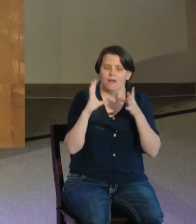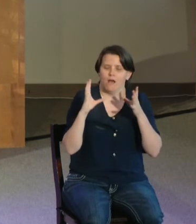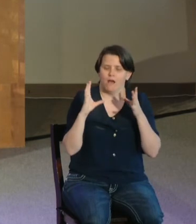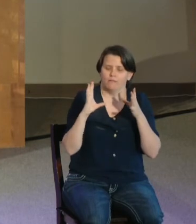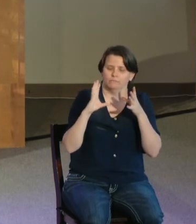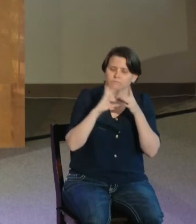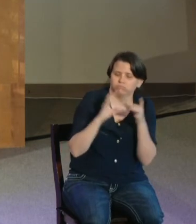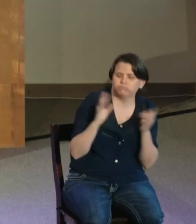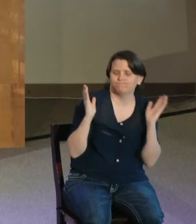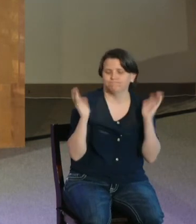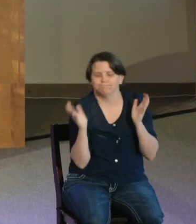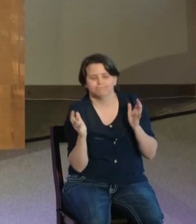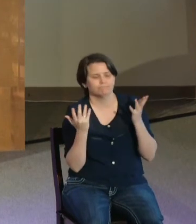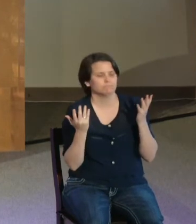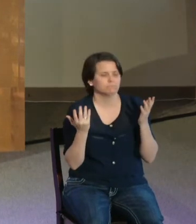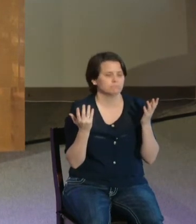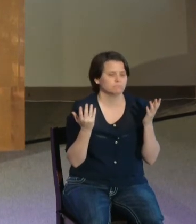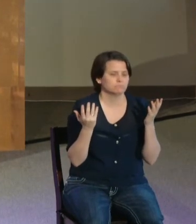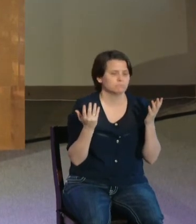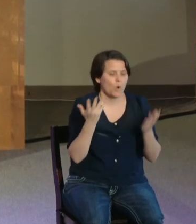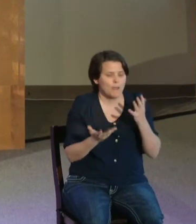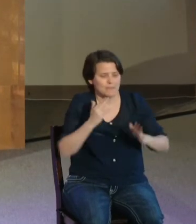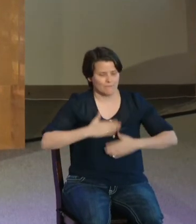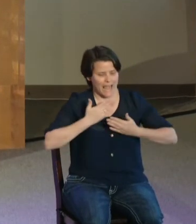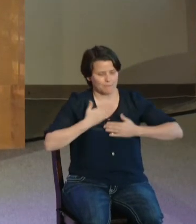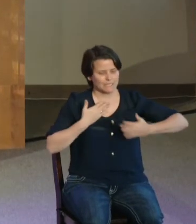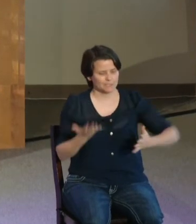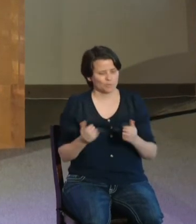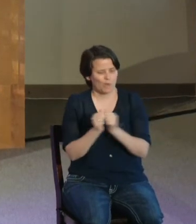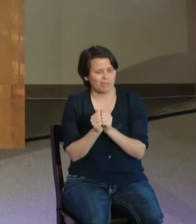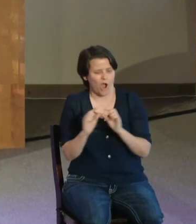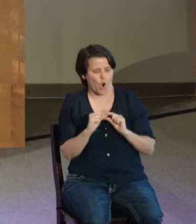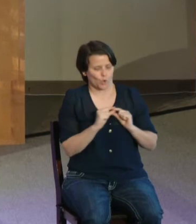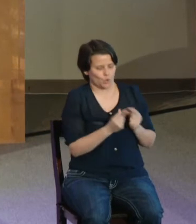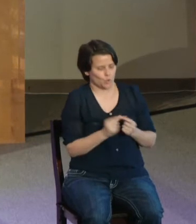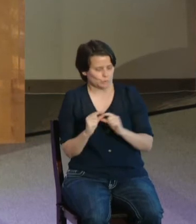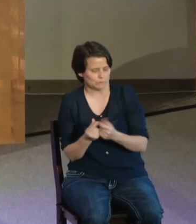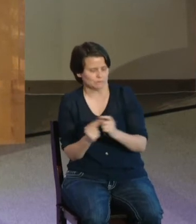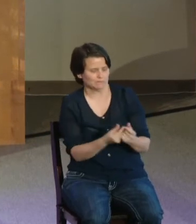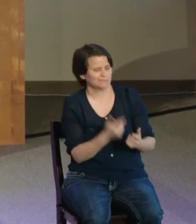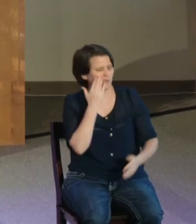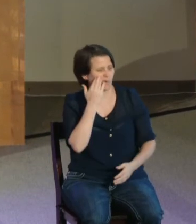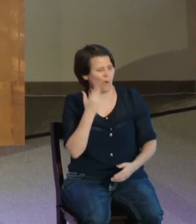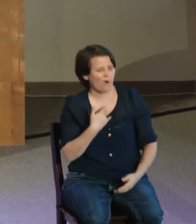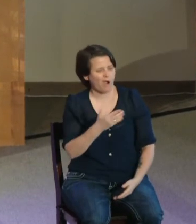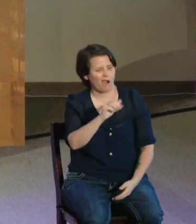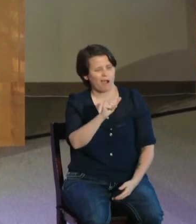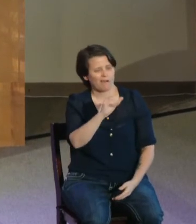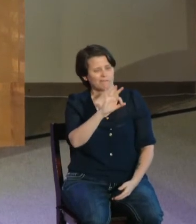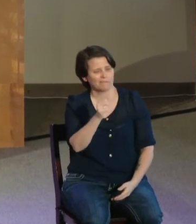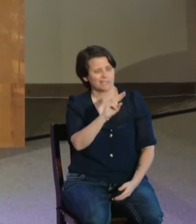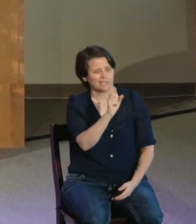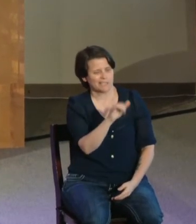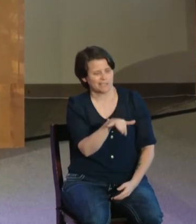whatever feelings were coming up, maybe even happiness, amongst our affinity groups. You know, our tribes, let's call it what it